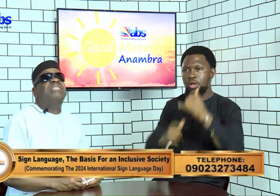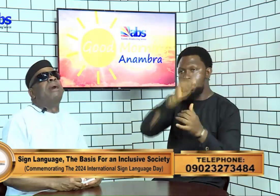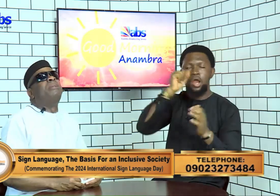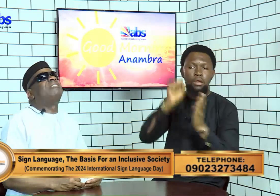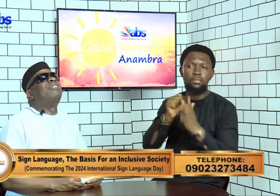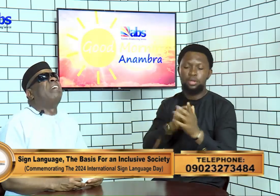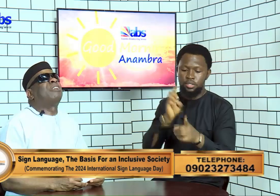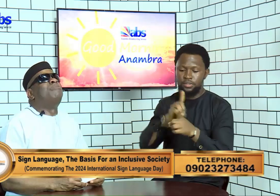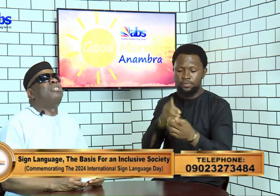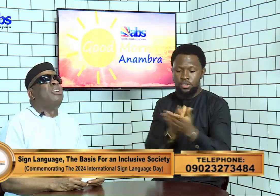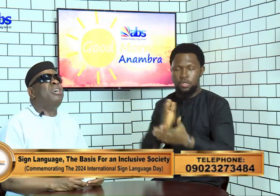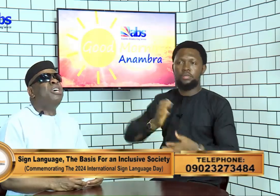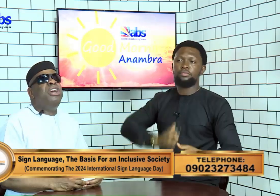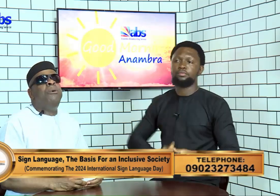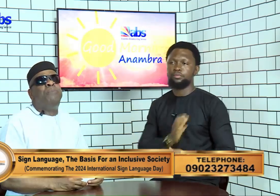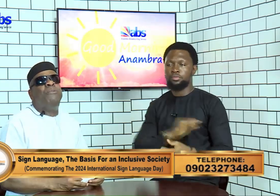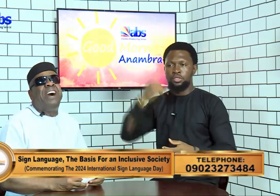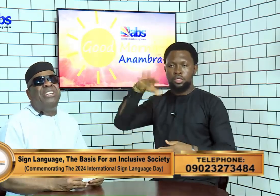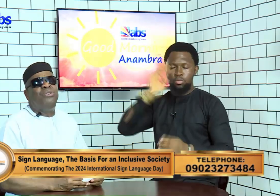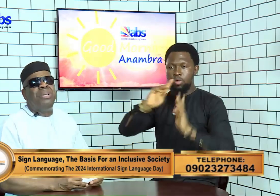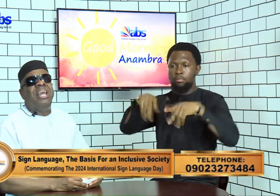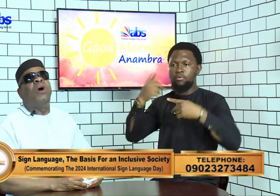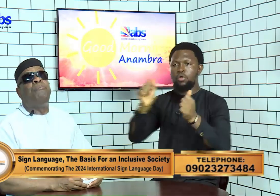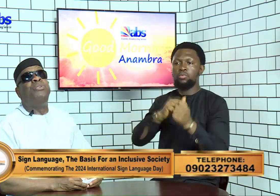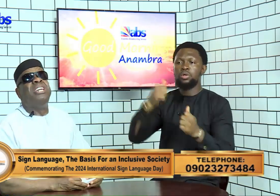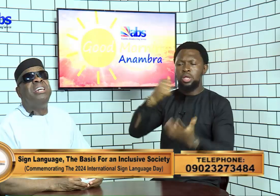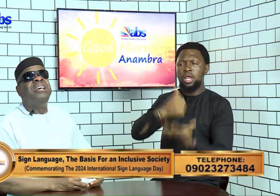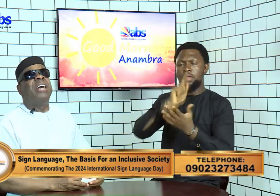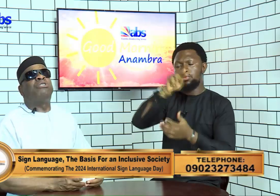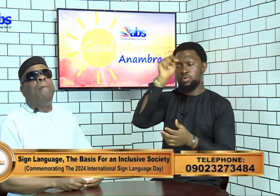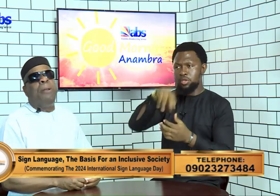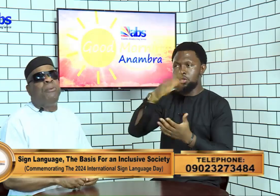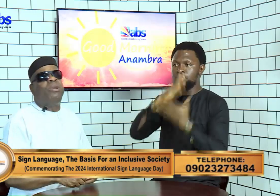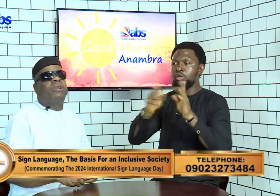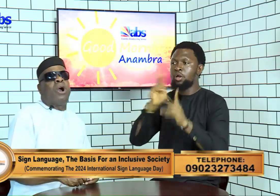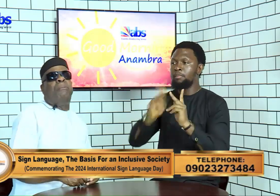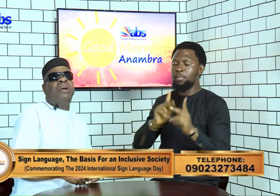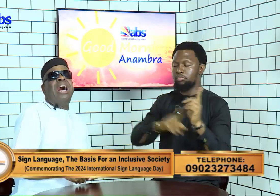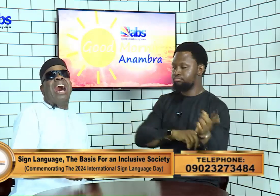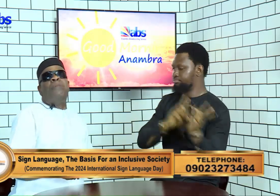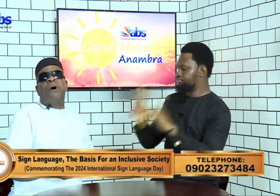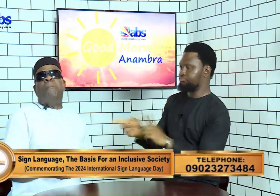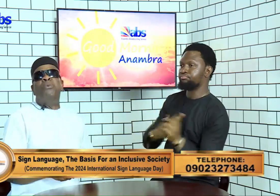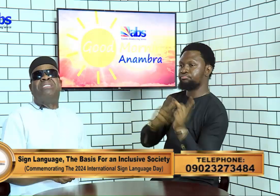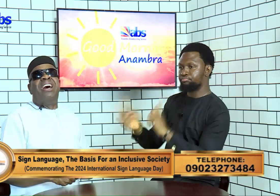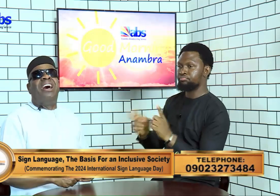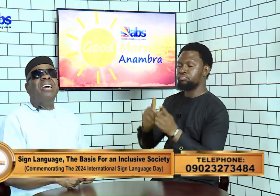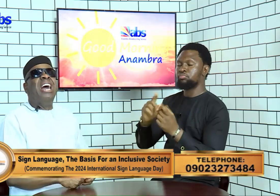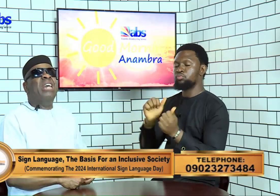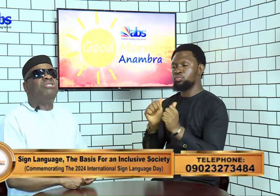State Disability Rights Commission. They will provide you with the help you need. Like some people come up